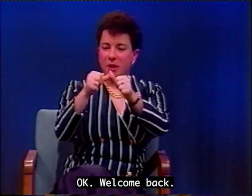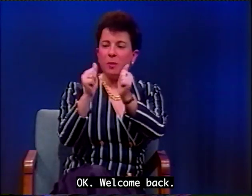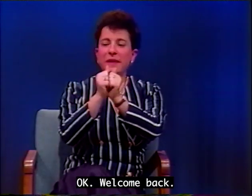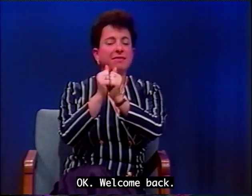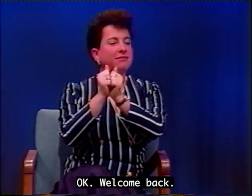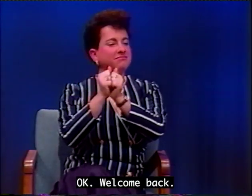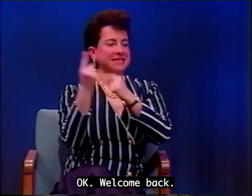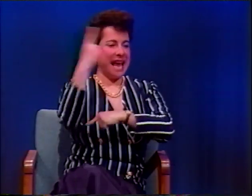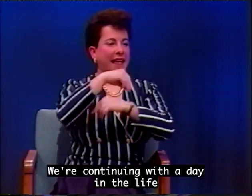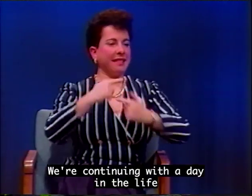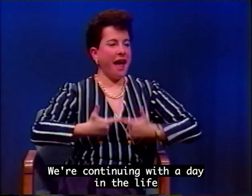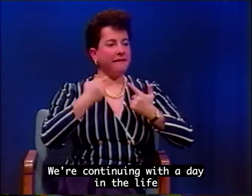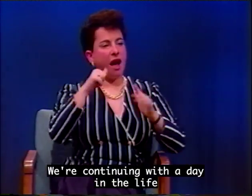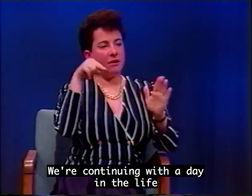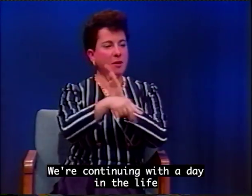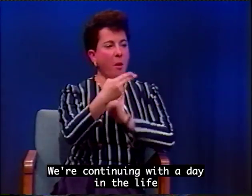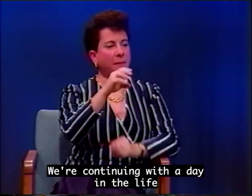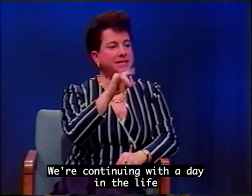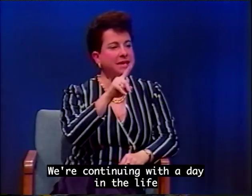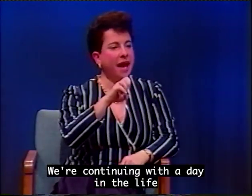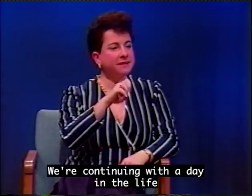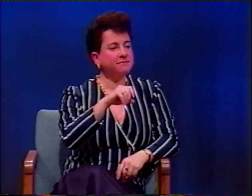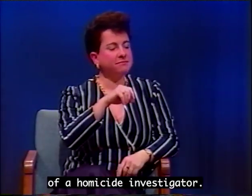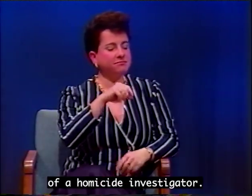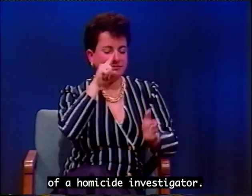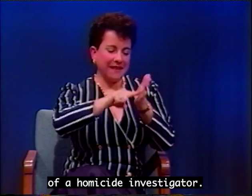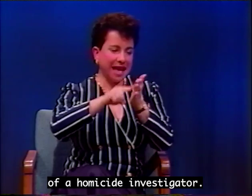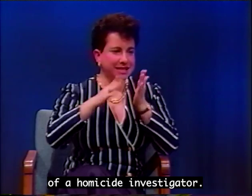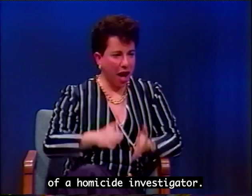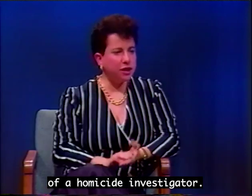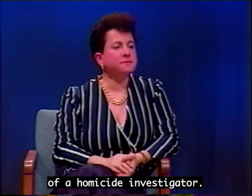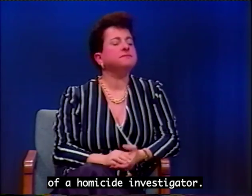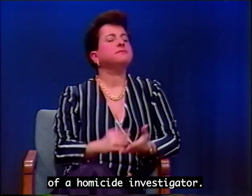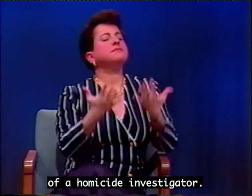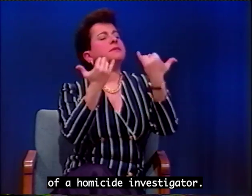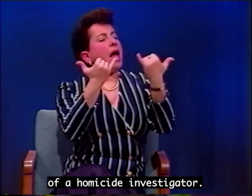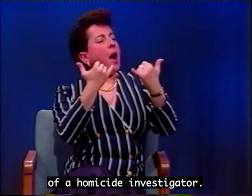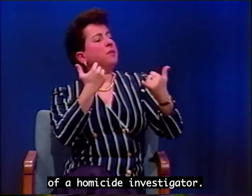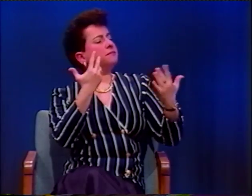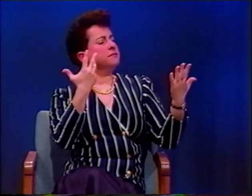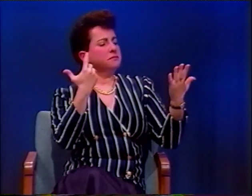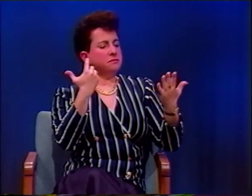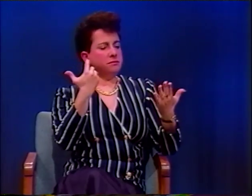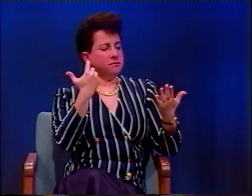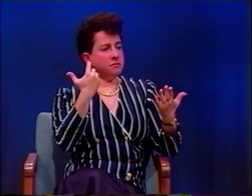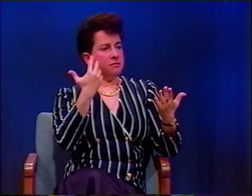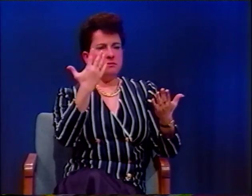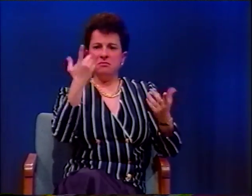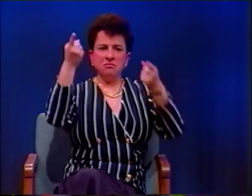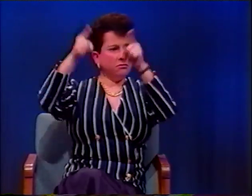Okay, welcome back. We're continuing with the day in the life of a homicide investigator.